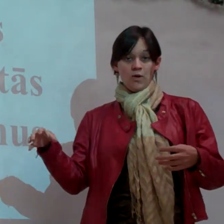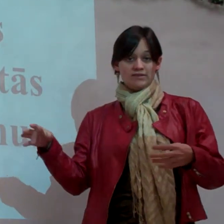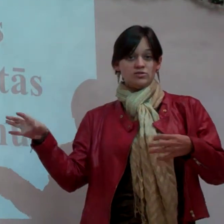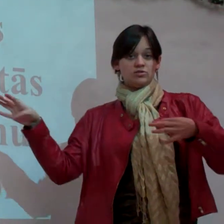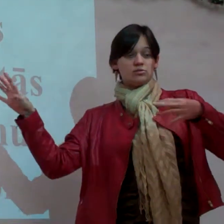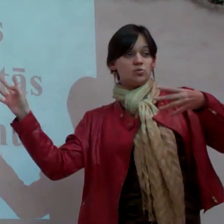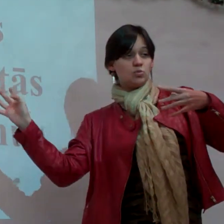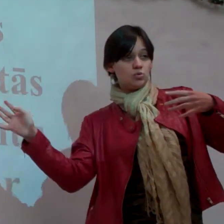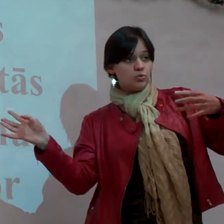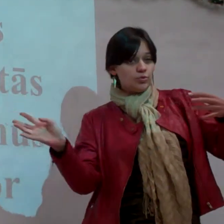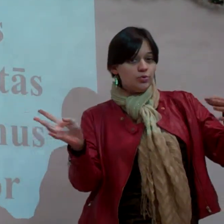ventus,